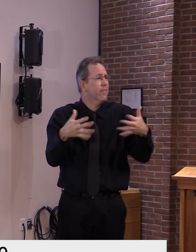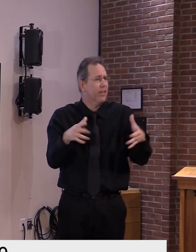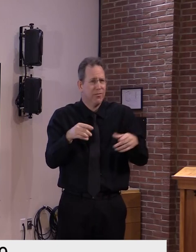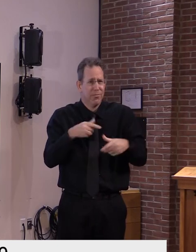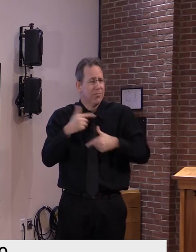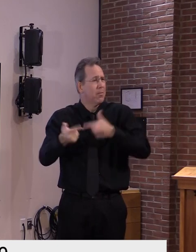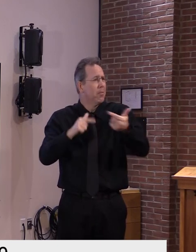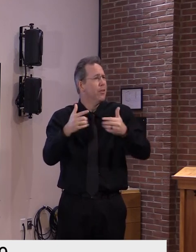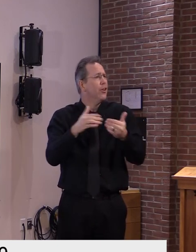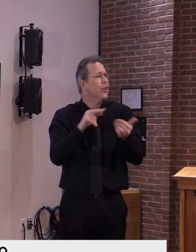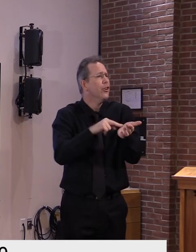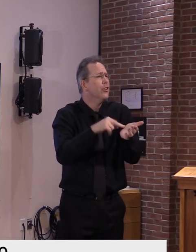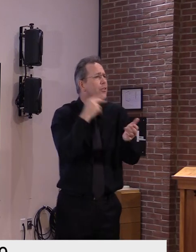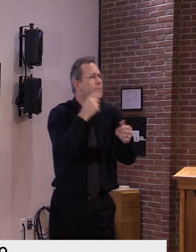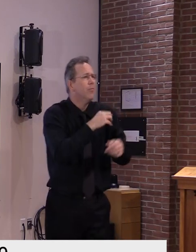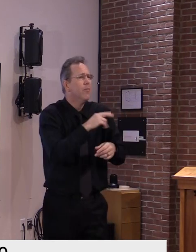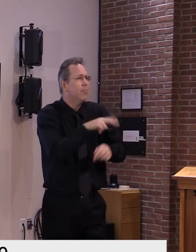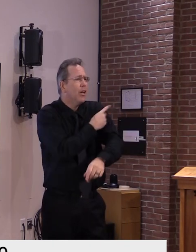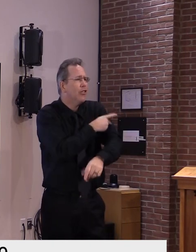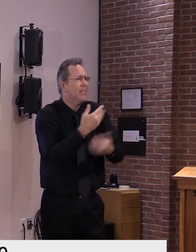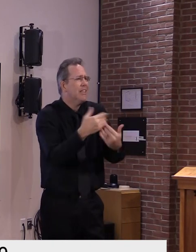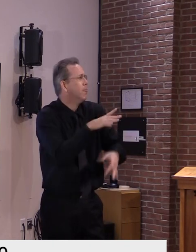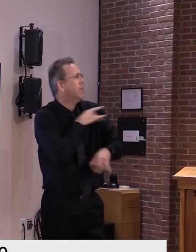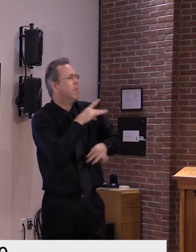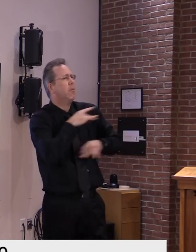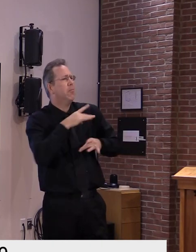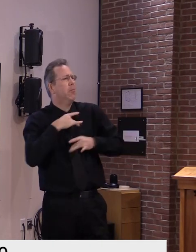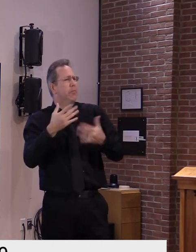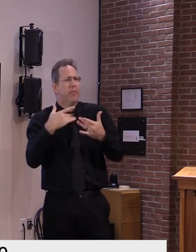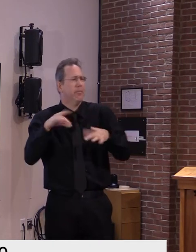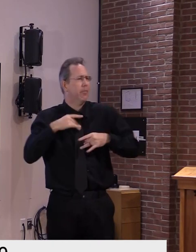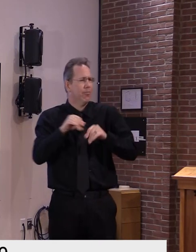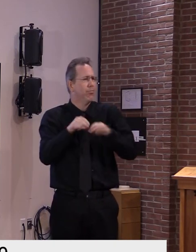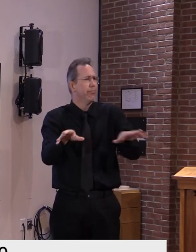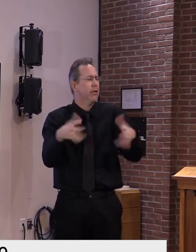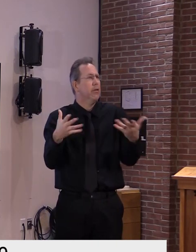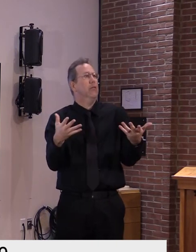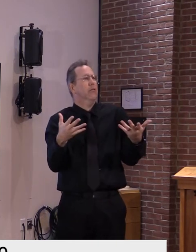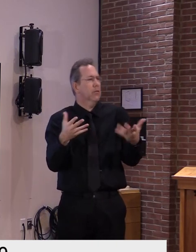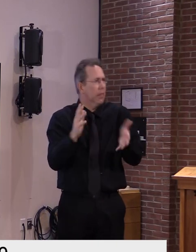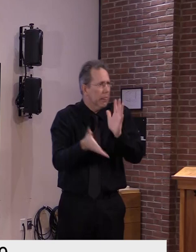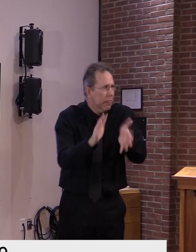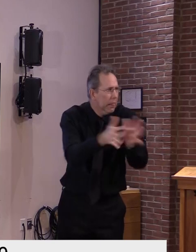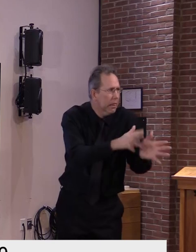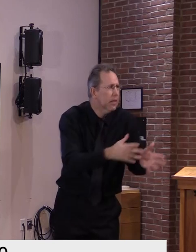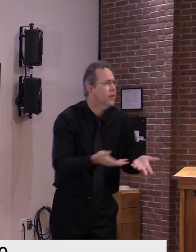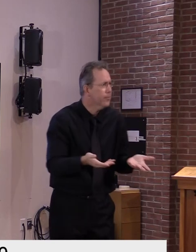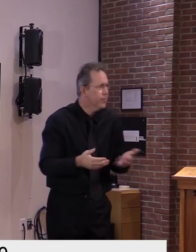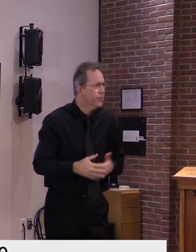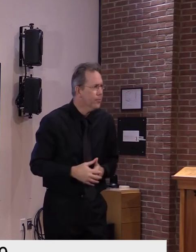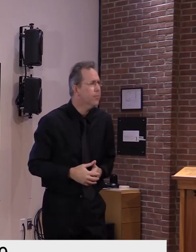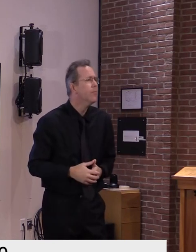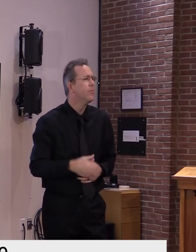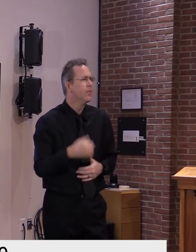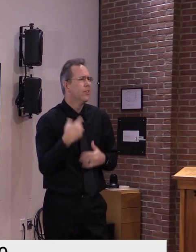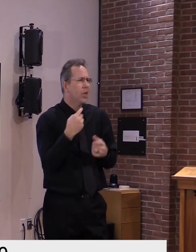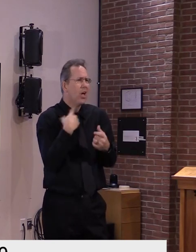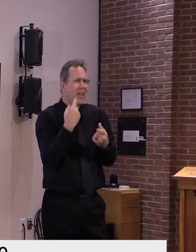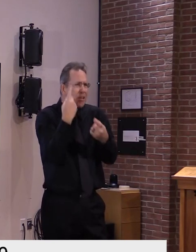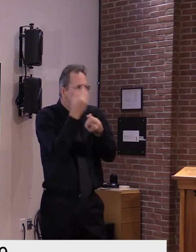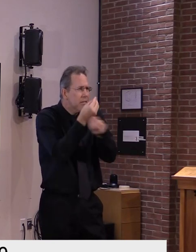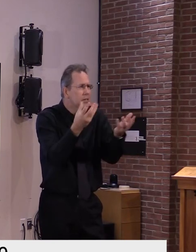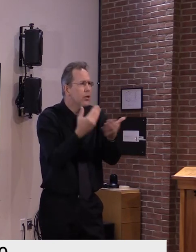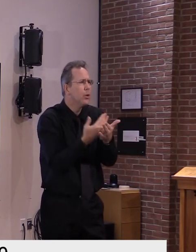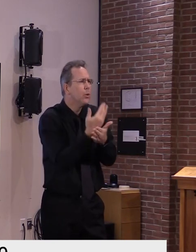of the more aggressive testing policy that we were immediately launching to help identify cases as early as possible